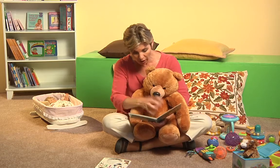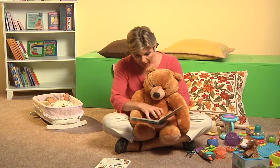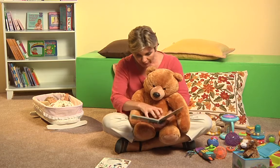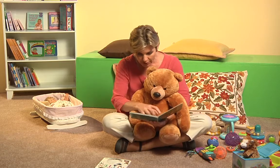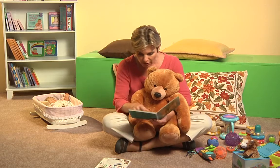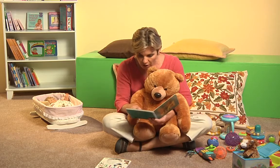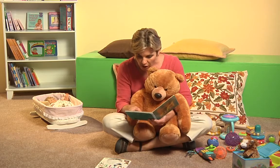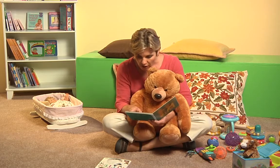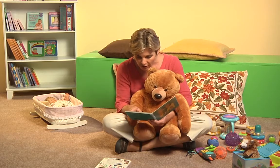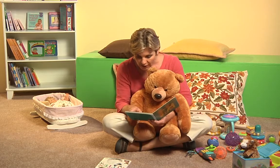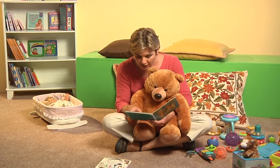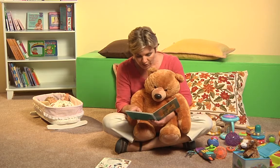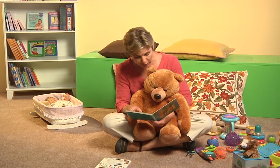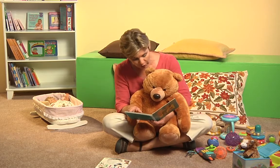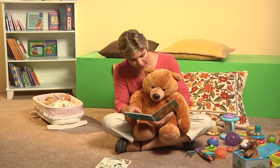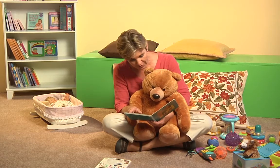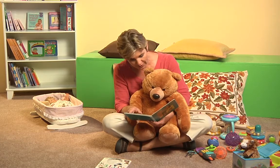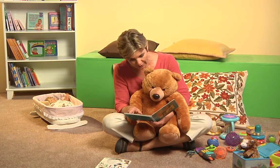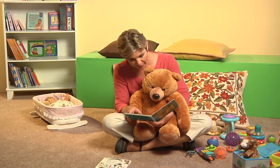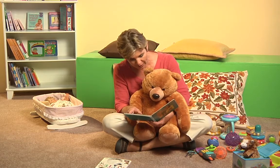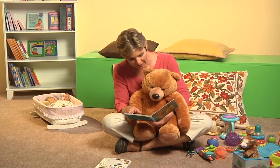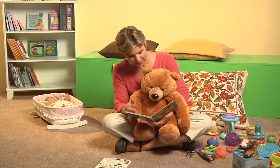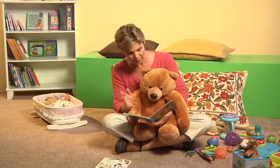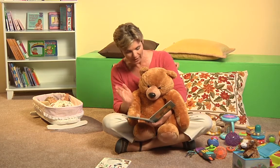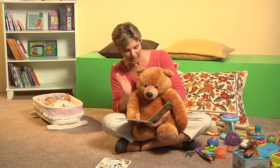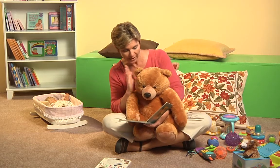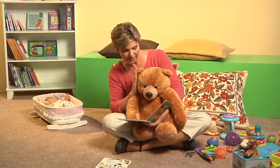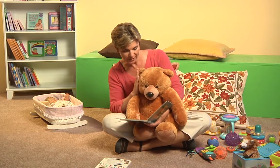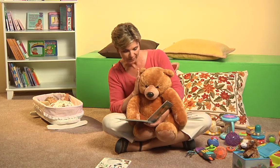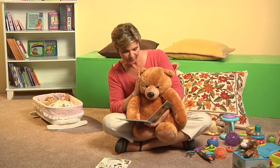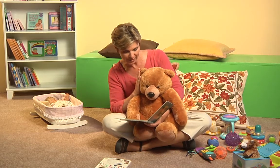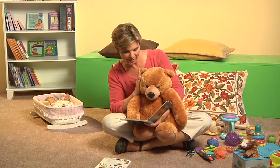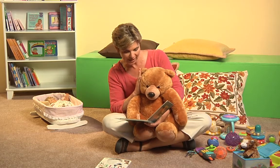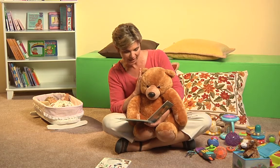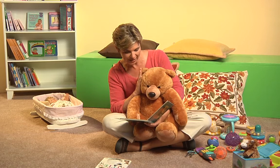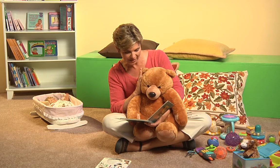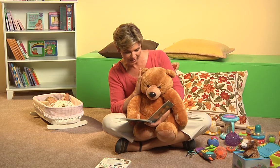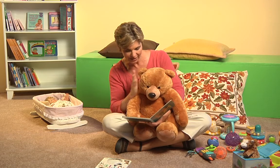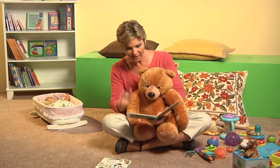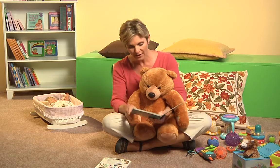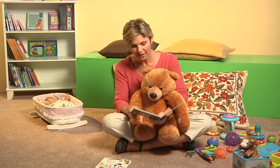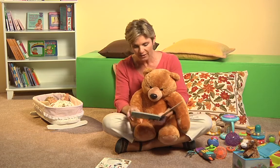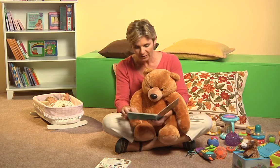hot. He's gonna go to sleep in his bed. Bed.